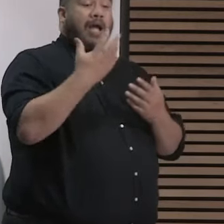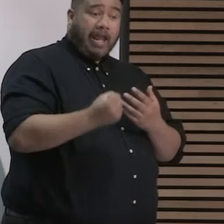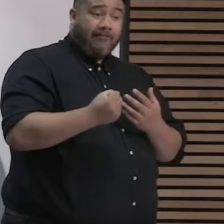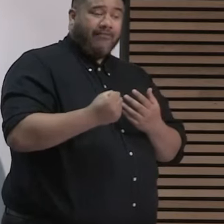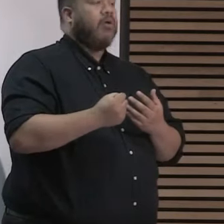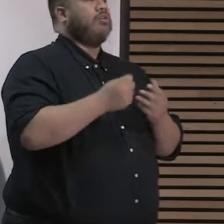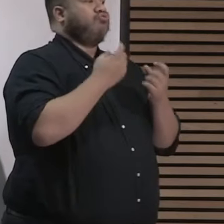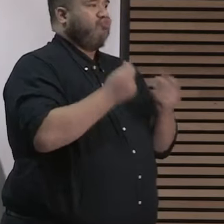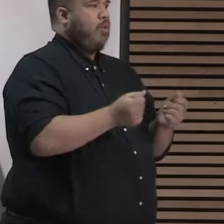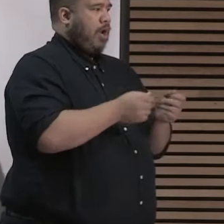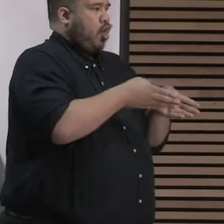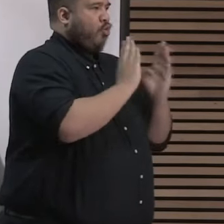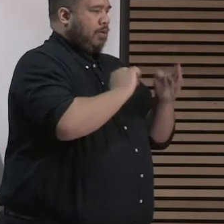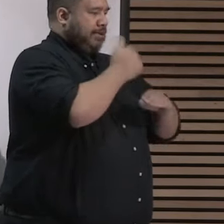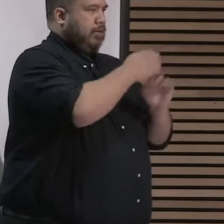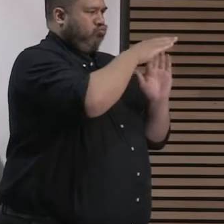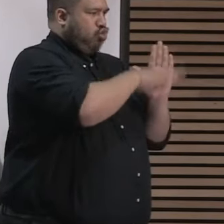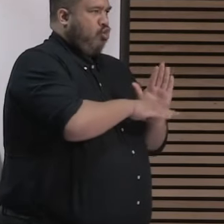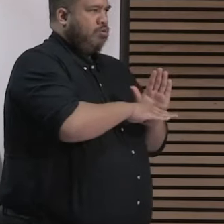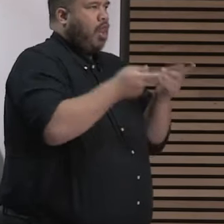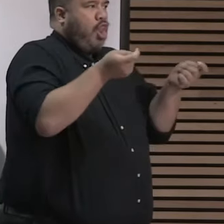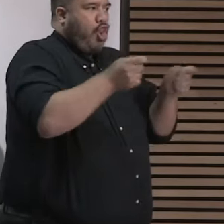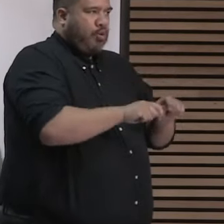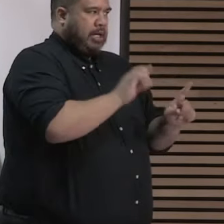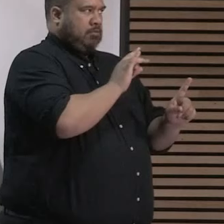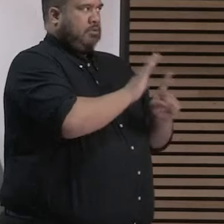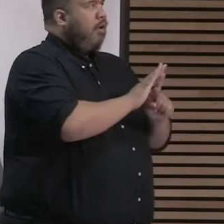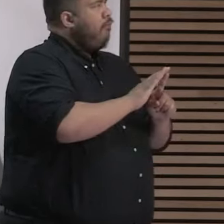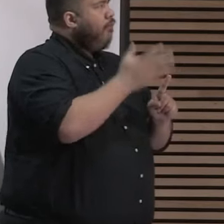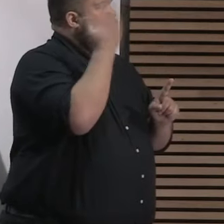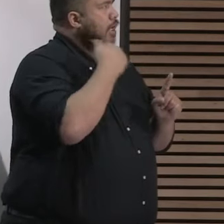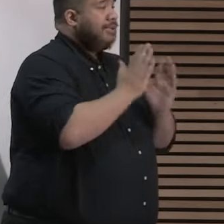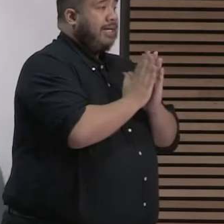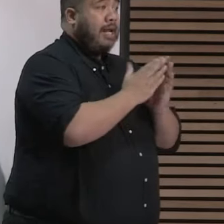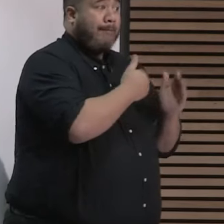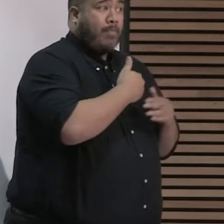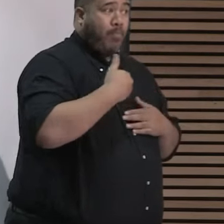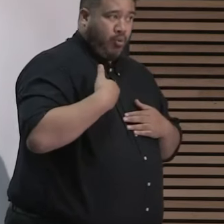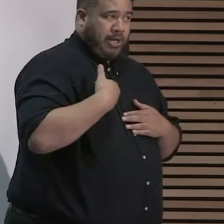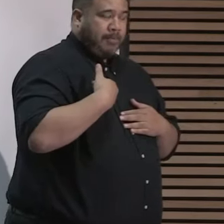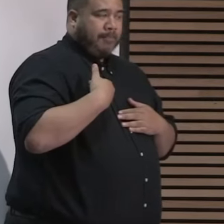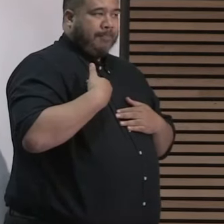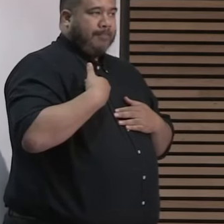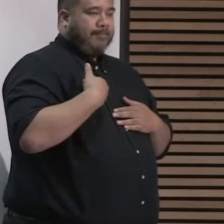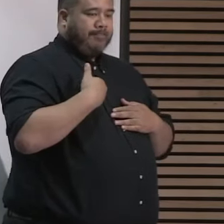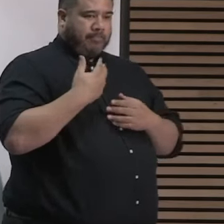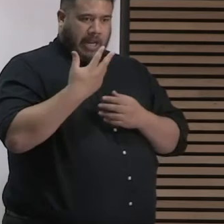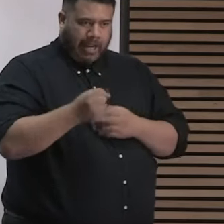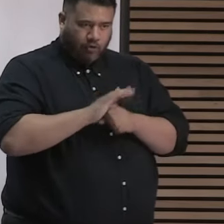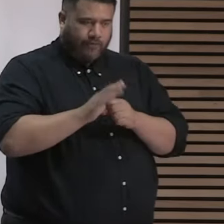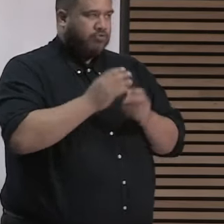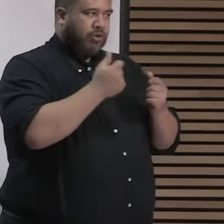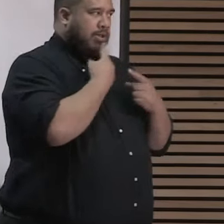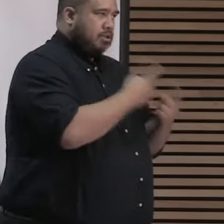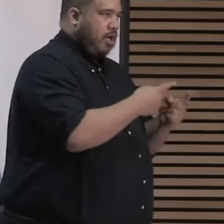Ridges. The hotel was put into immediate lockdown on Sunday morning as soon as the positive test was returned.